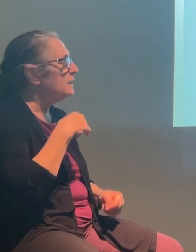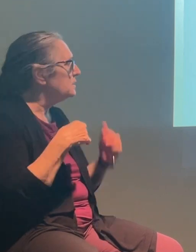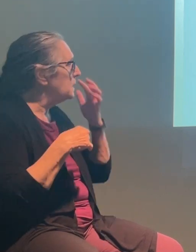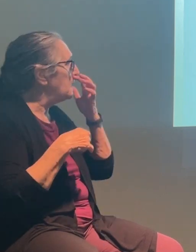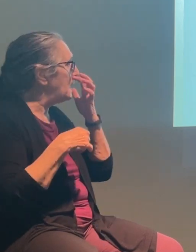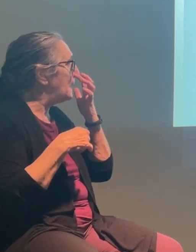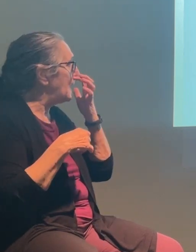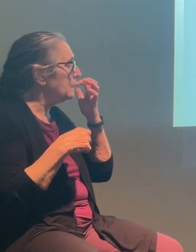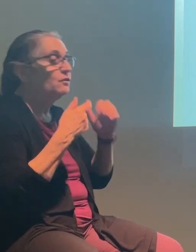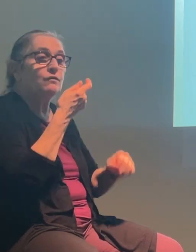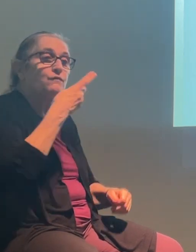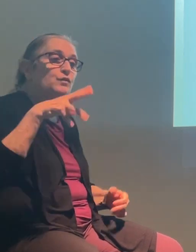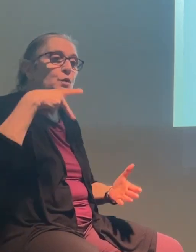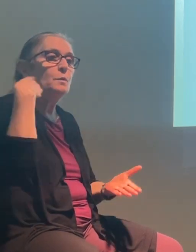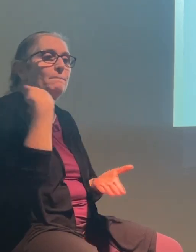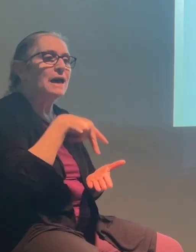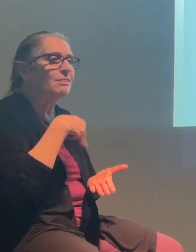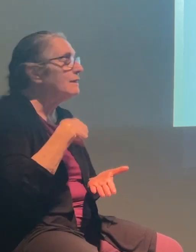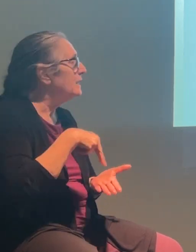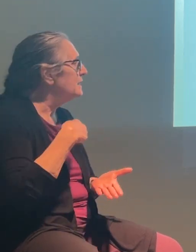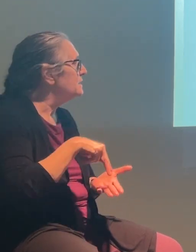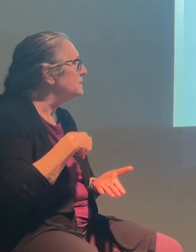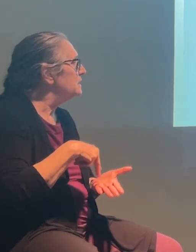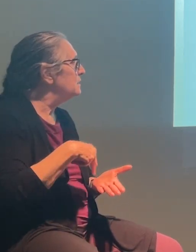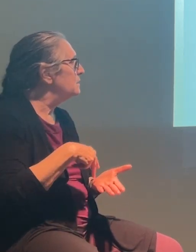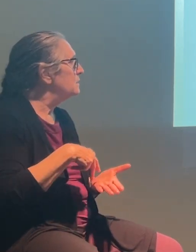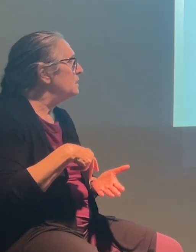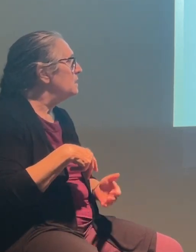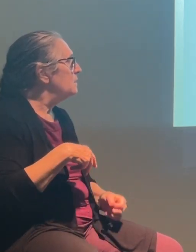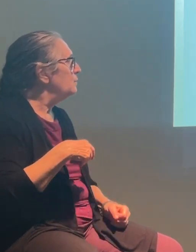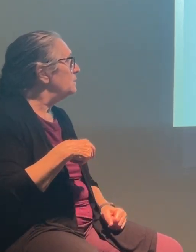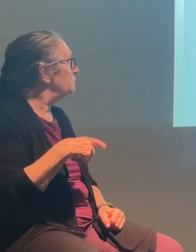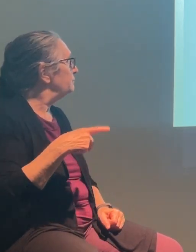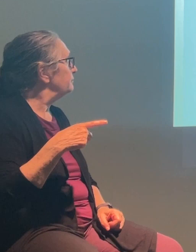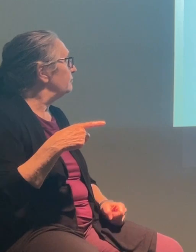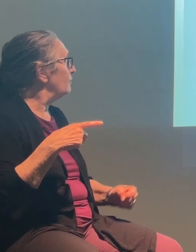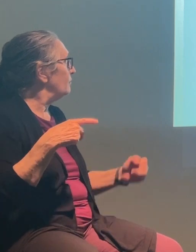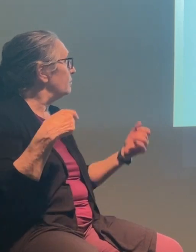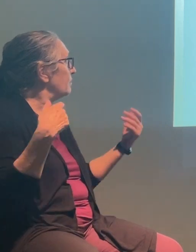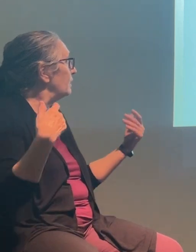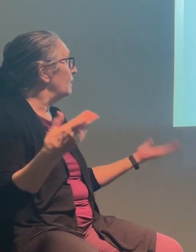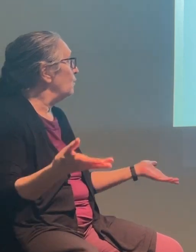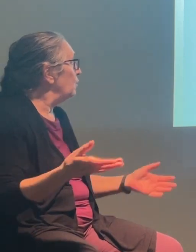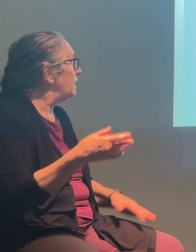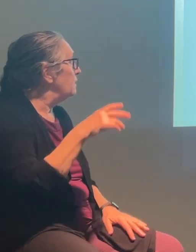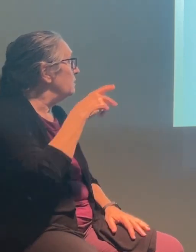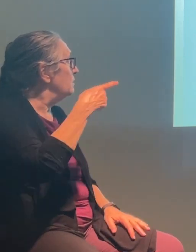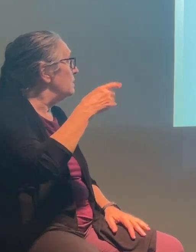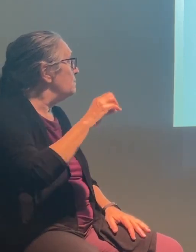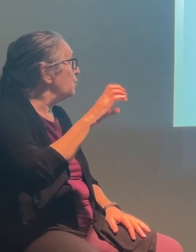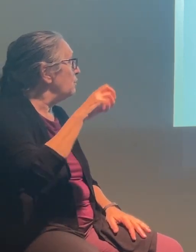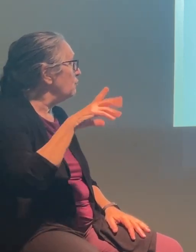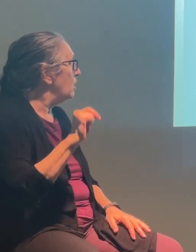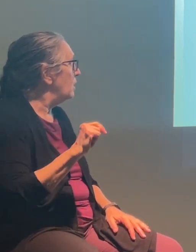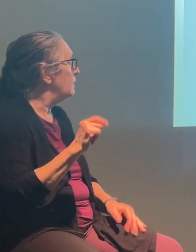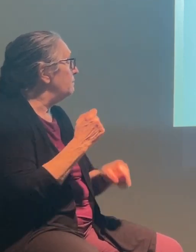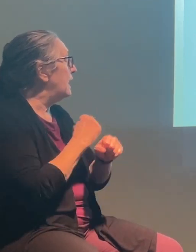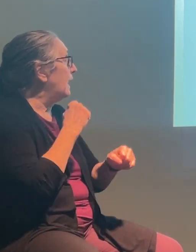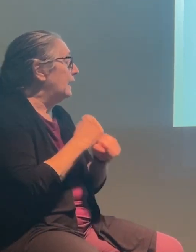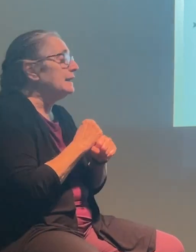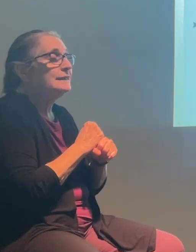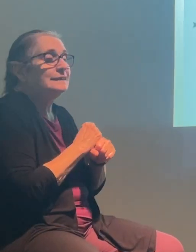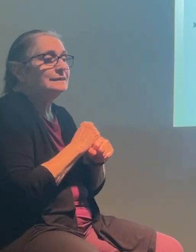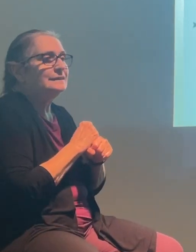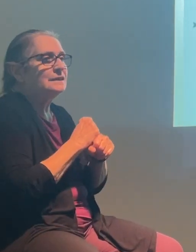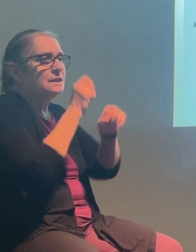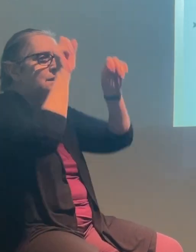couple ballets where Picasso did the backdrop and Chanel made the clothes. Quite normal, you know, like the Ballet Russe, for